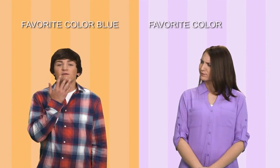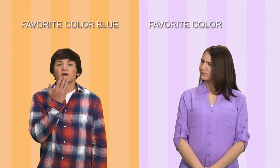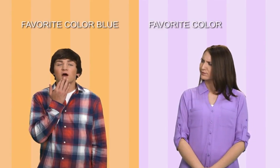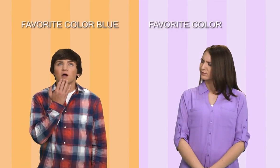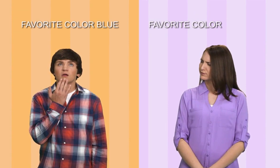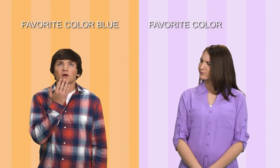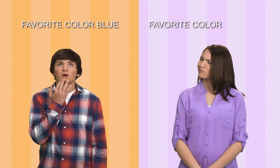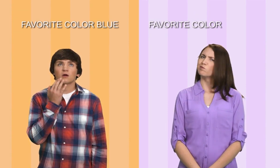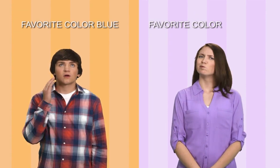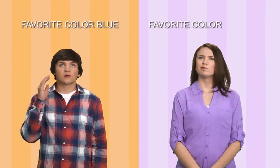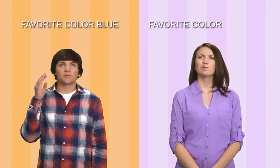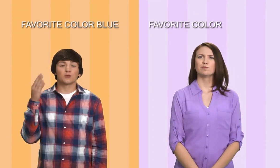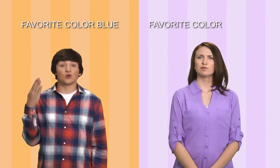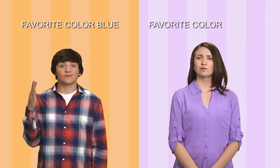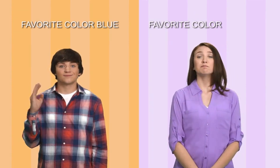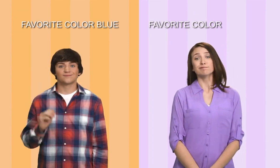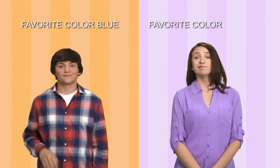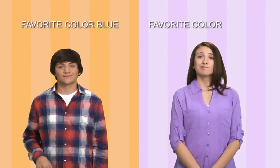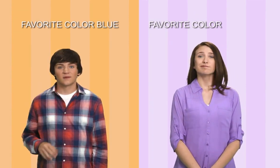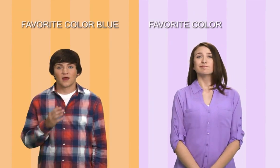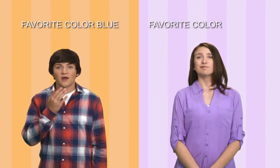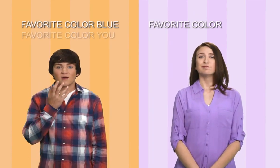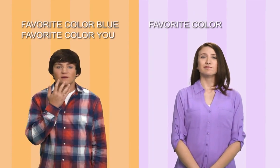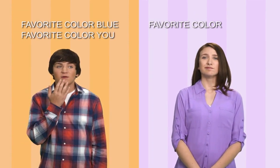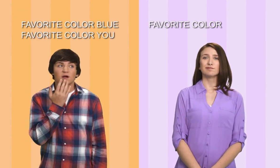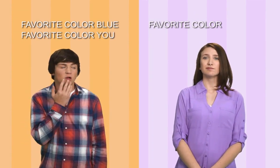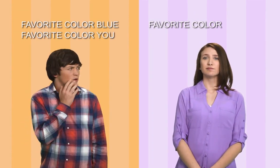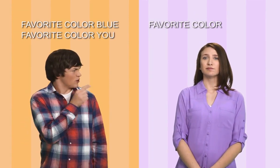Favorite color blue. Favorite color you?